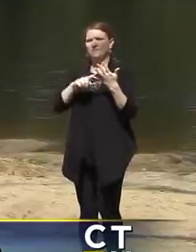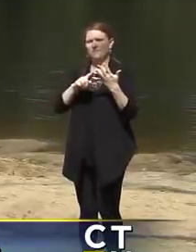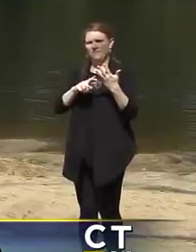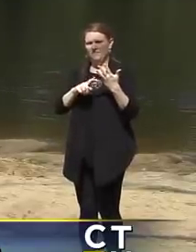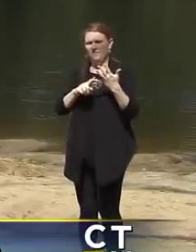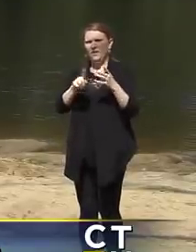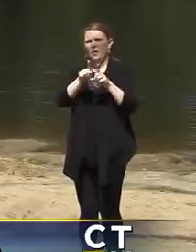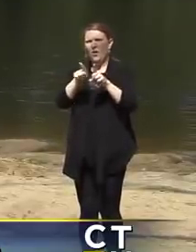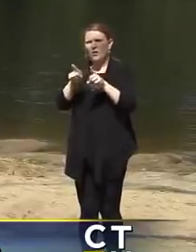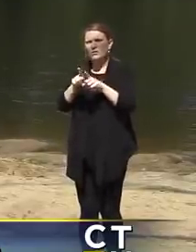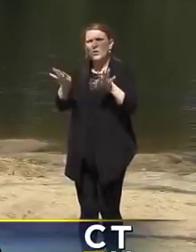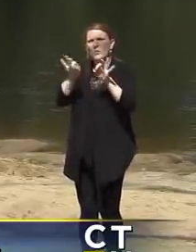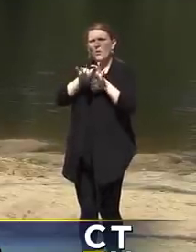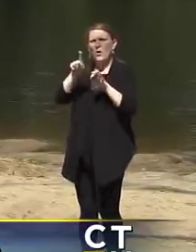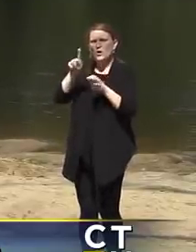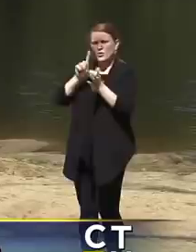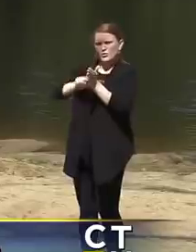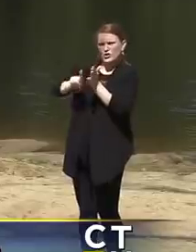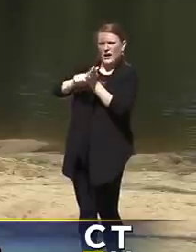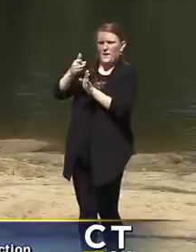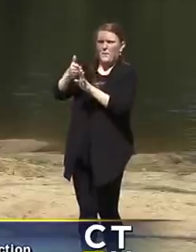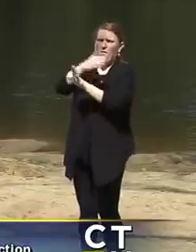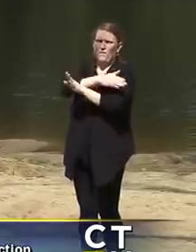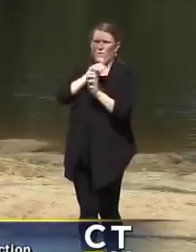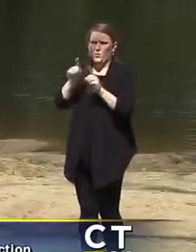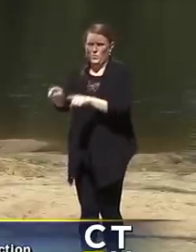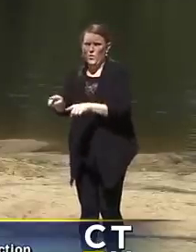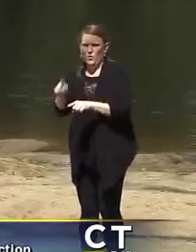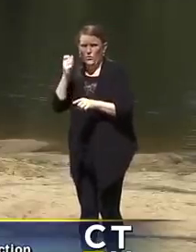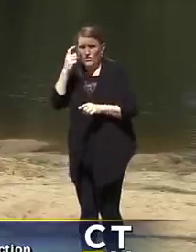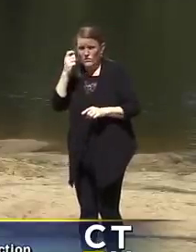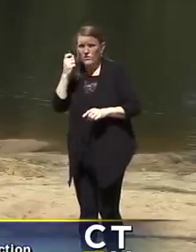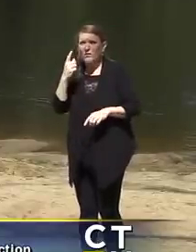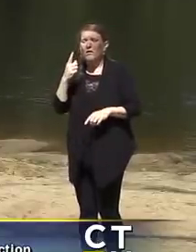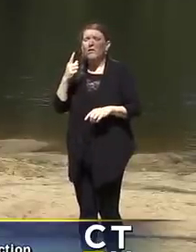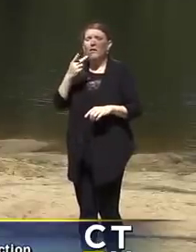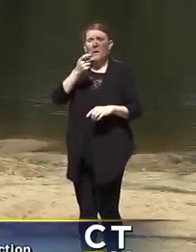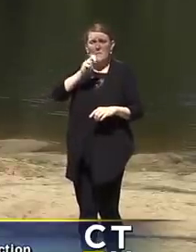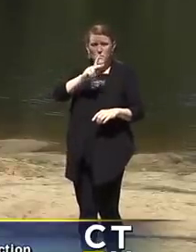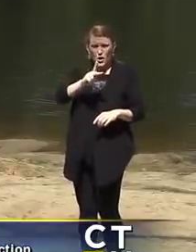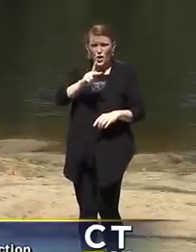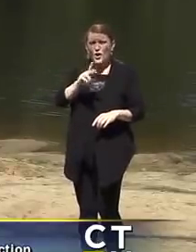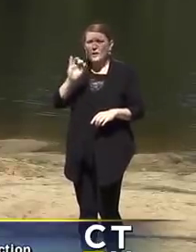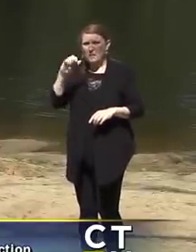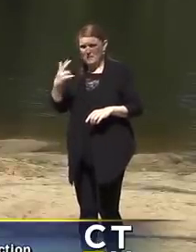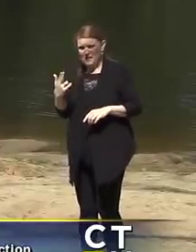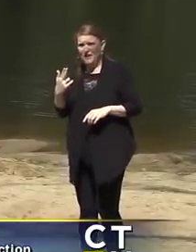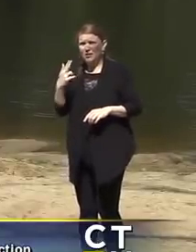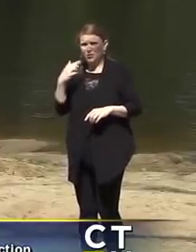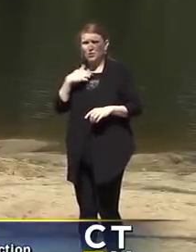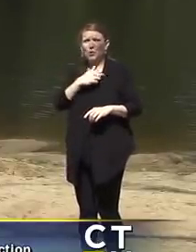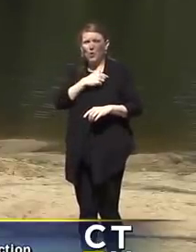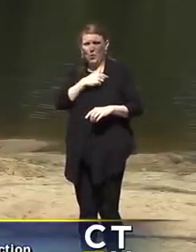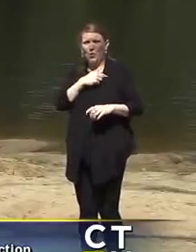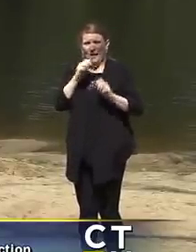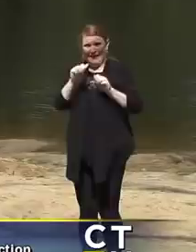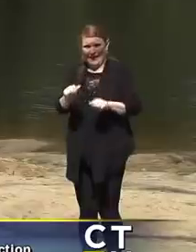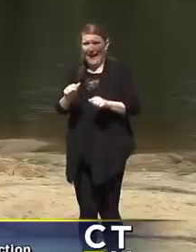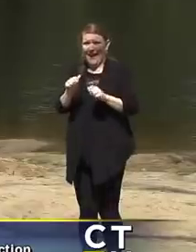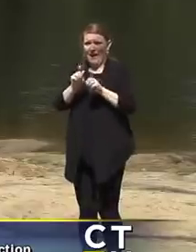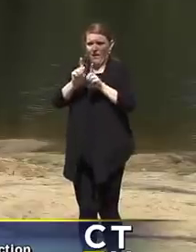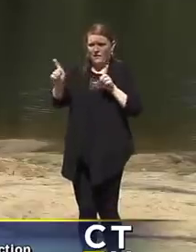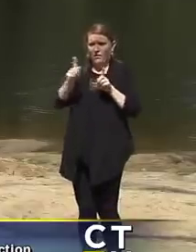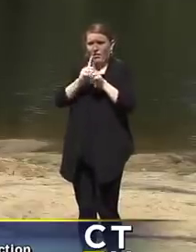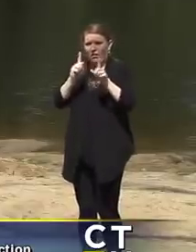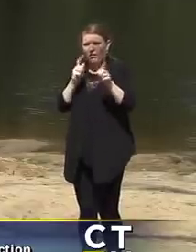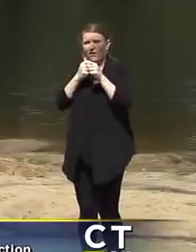check ahead. So we are able to maintain social distancing in our parks we've been able to do that through the spring by